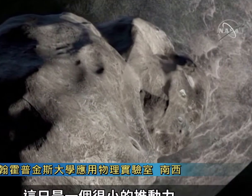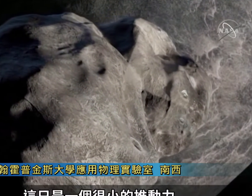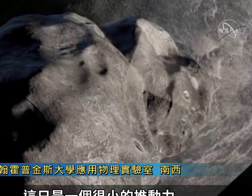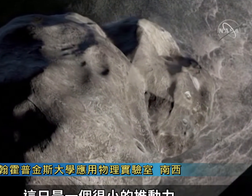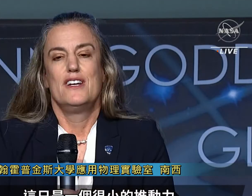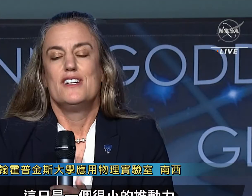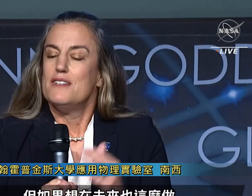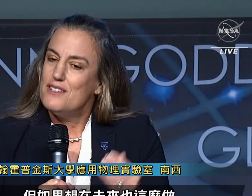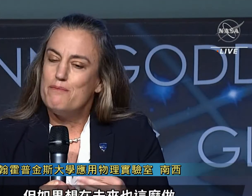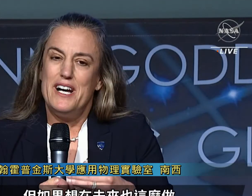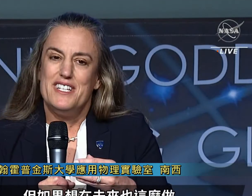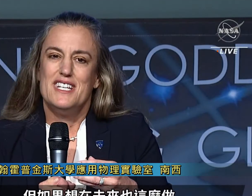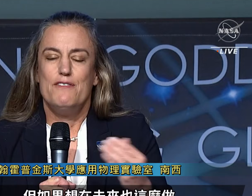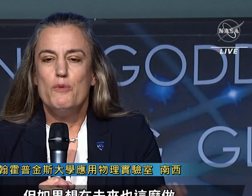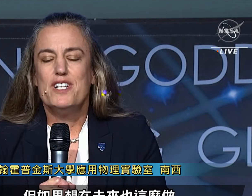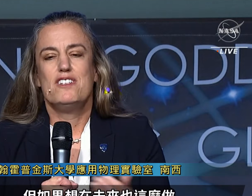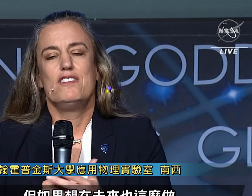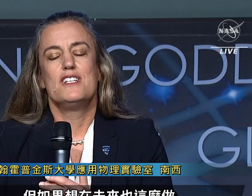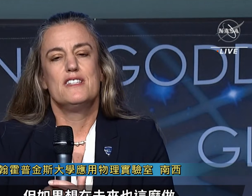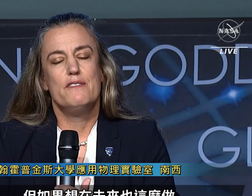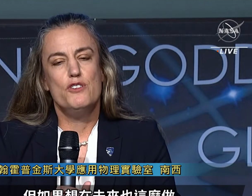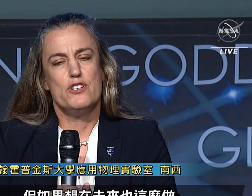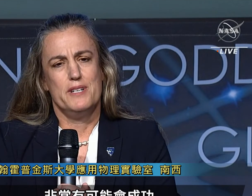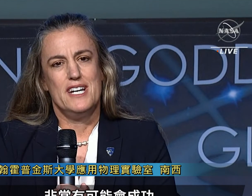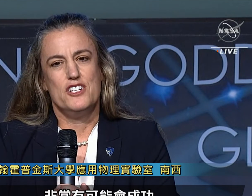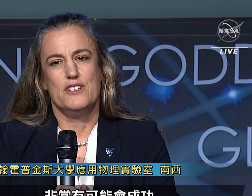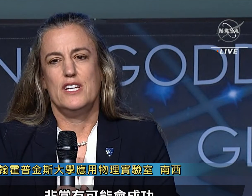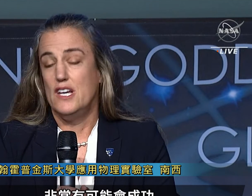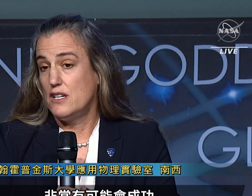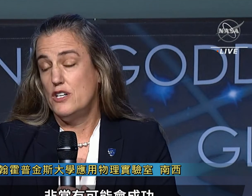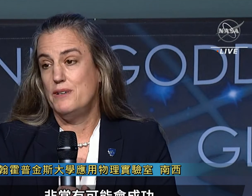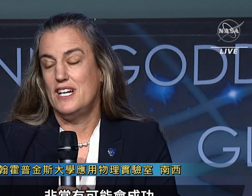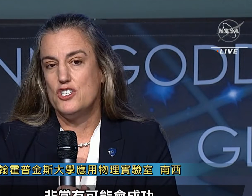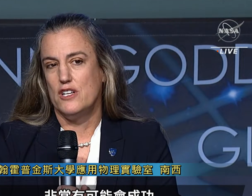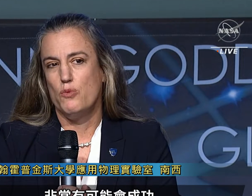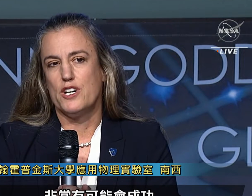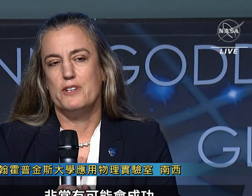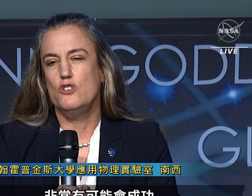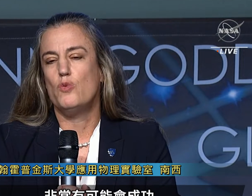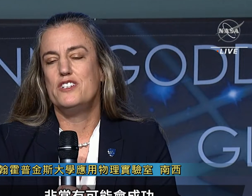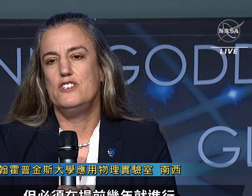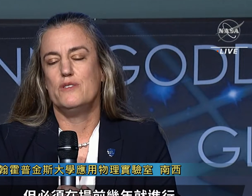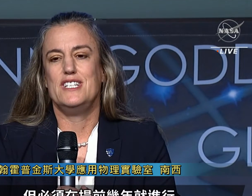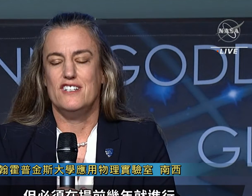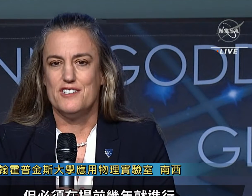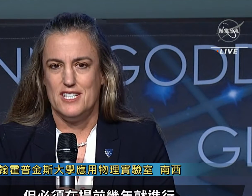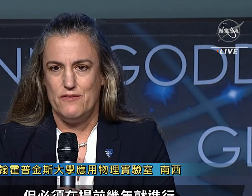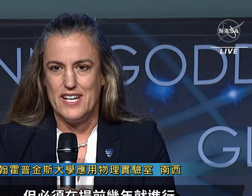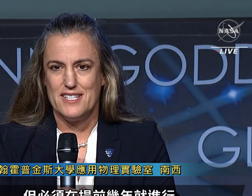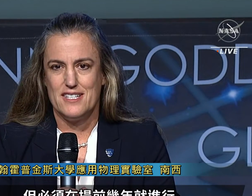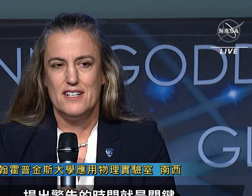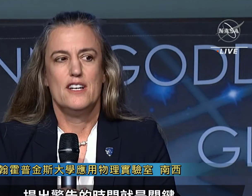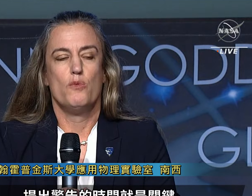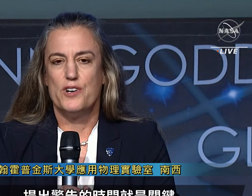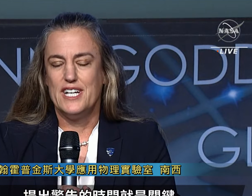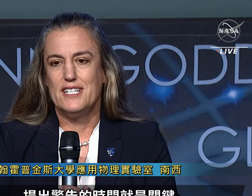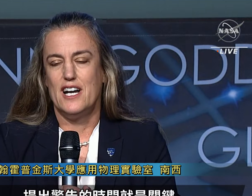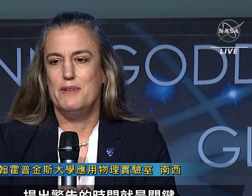nudge, but if you wanted to do this in the future, potentially it could potentially work, but you'd want to do it years in advance. Warning time is